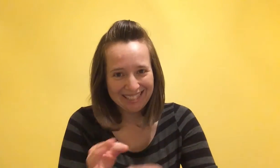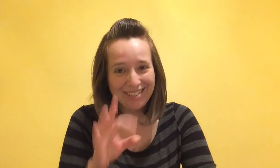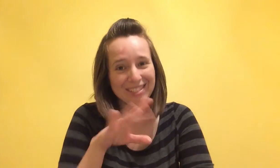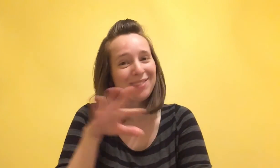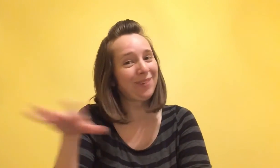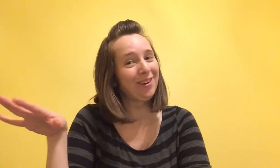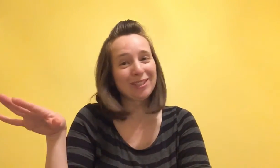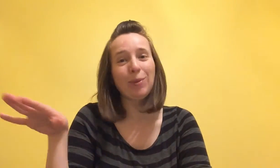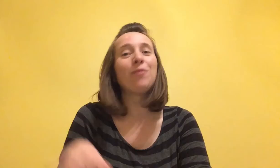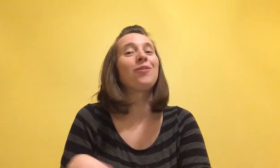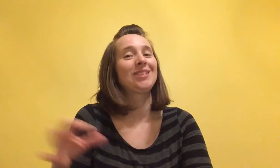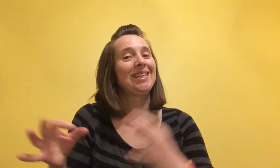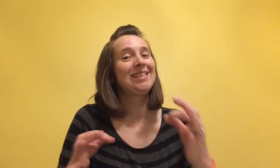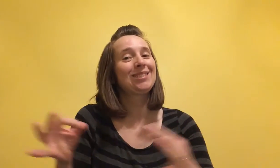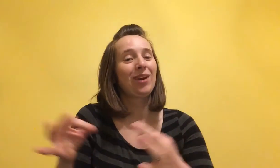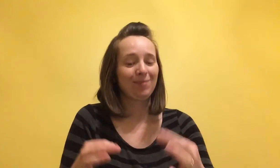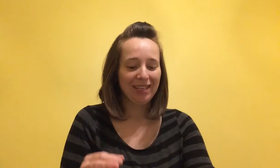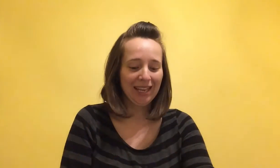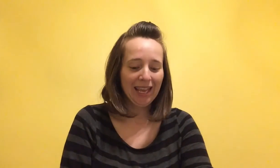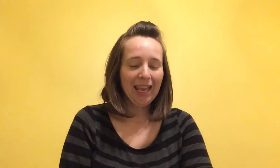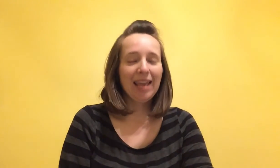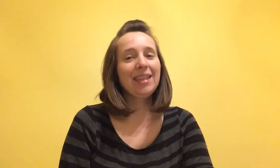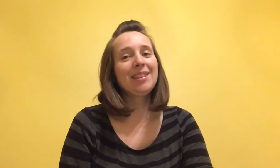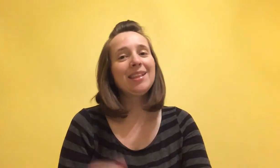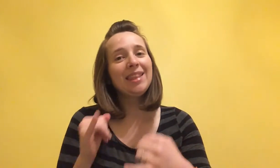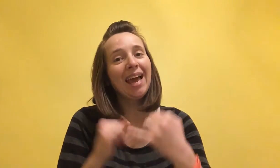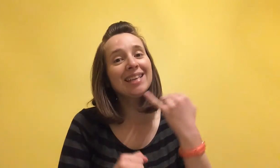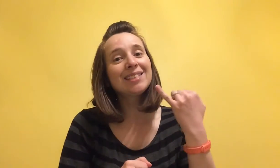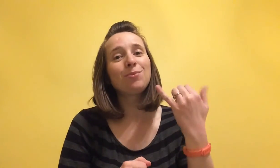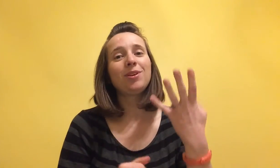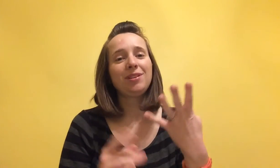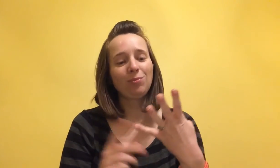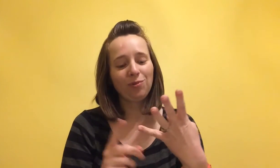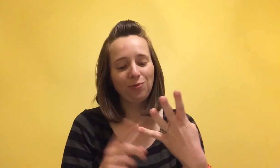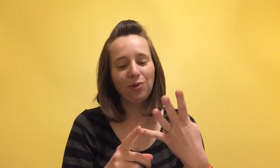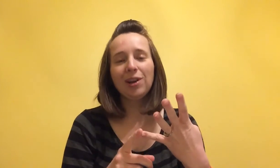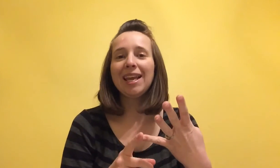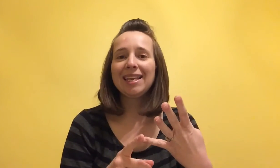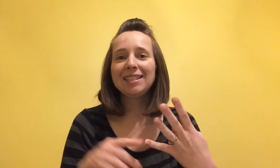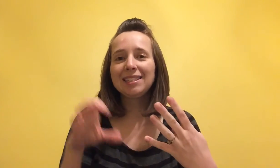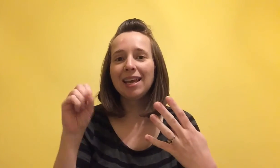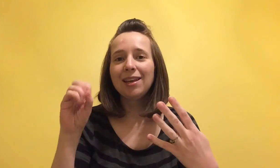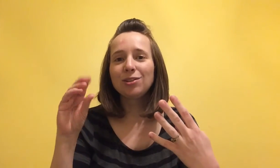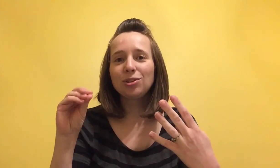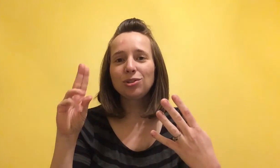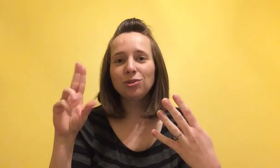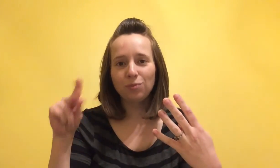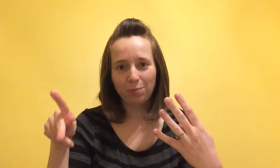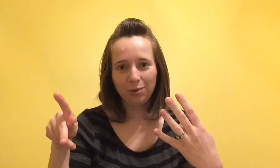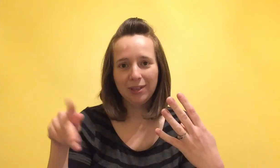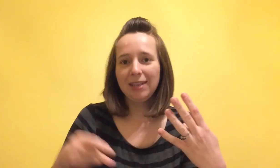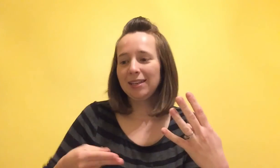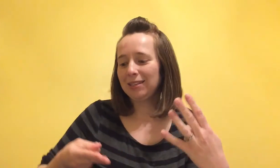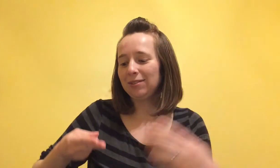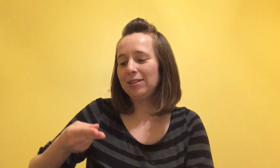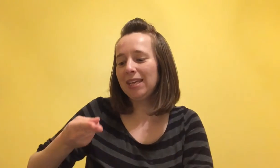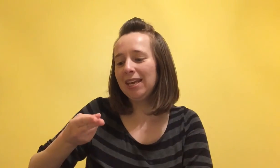You just finger spell it first and then describe it. And then the last one, number 4, is soup. So you take